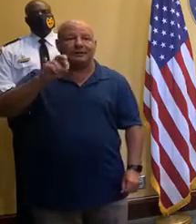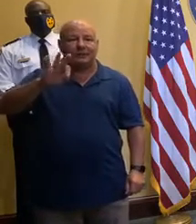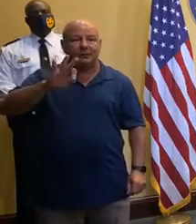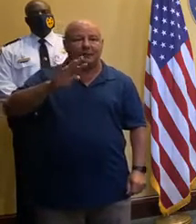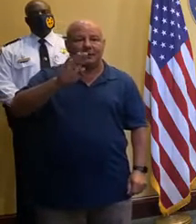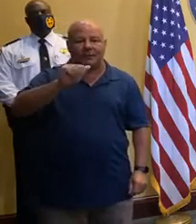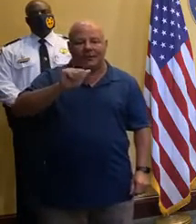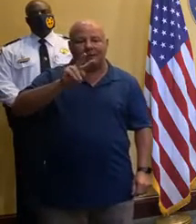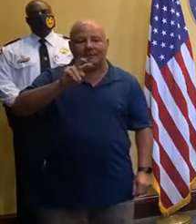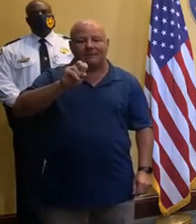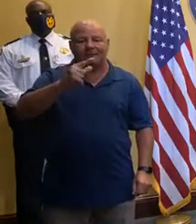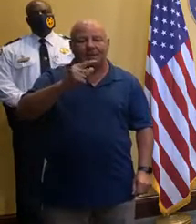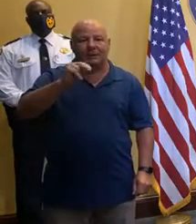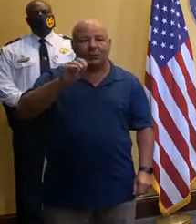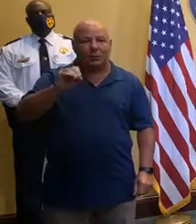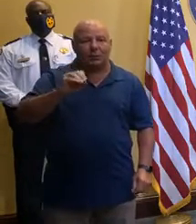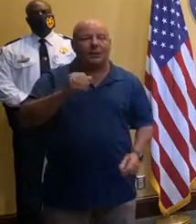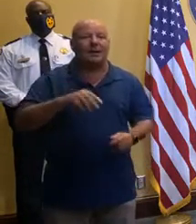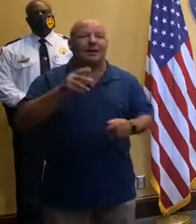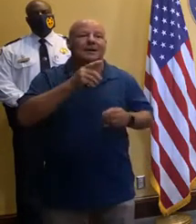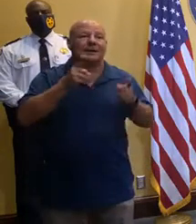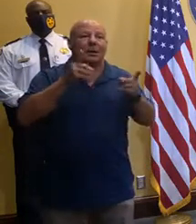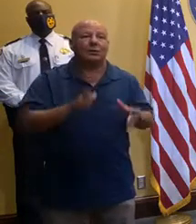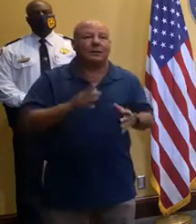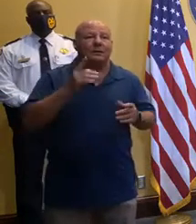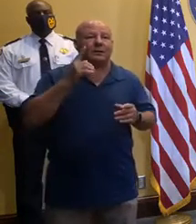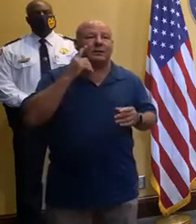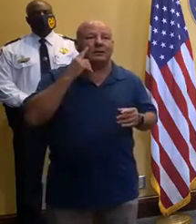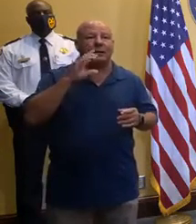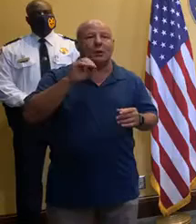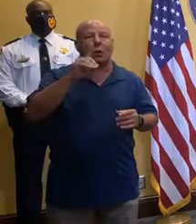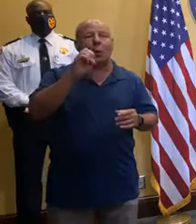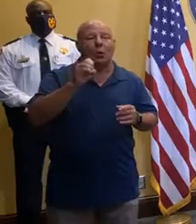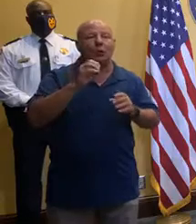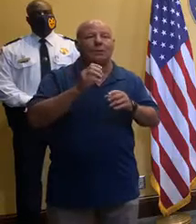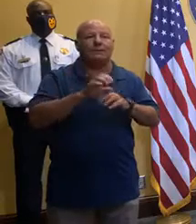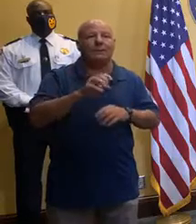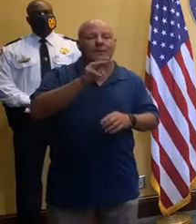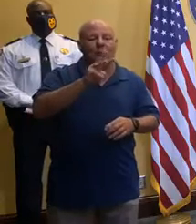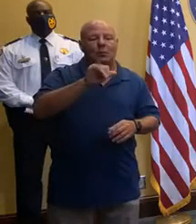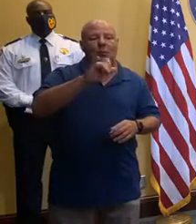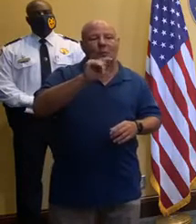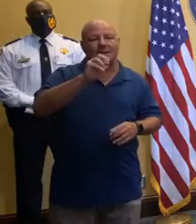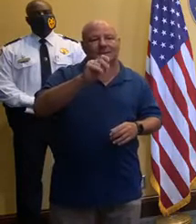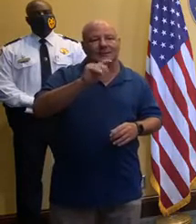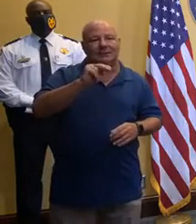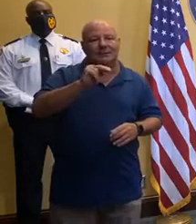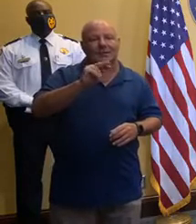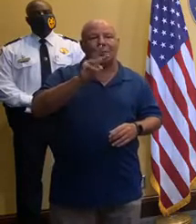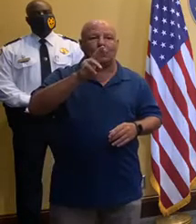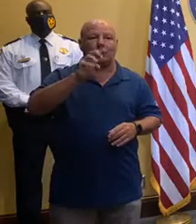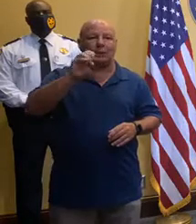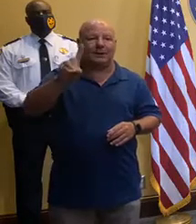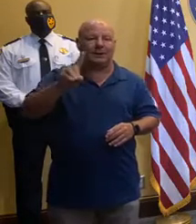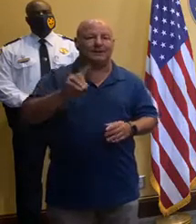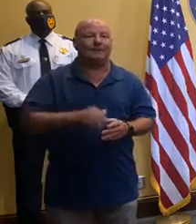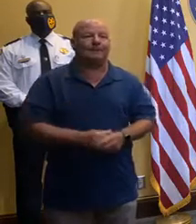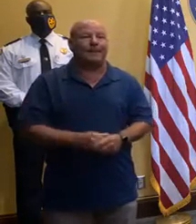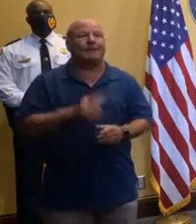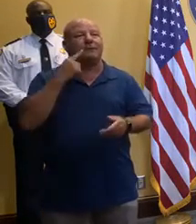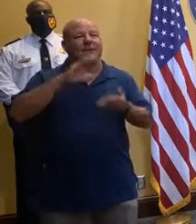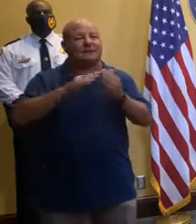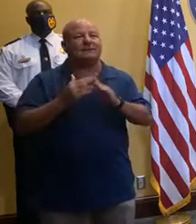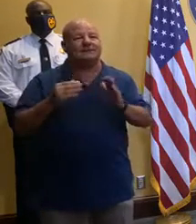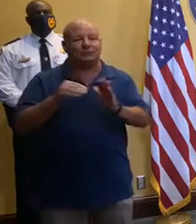and also Director Winston Reed of Code Enforcement for the City of New Orleans. Before I